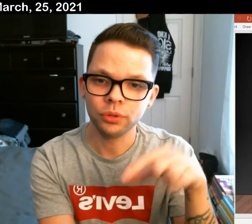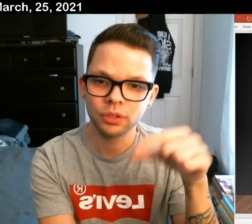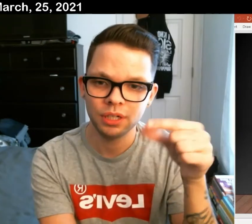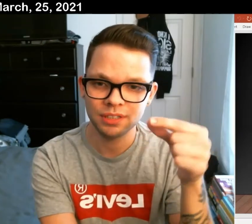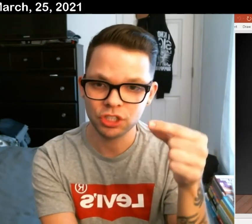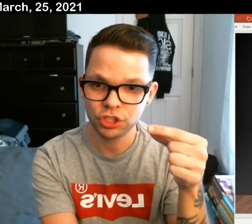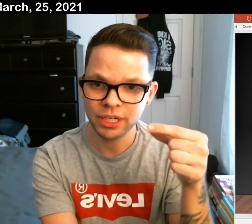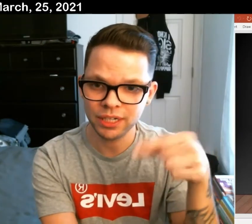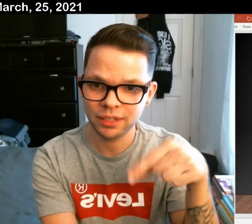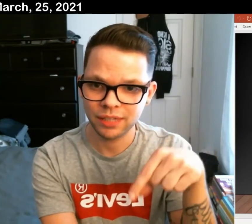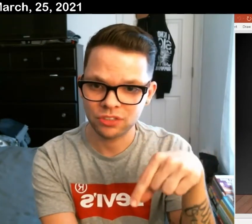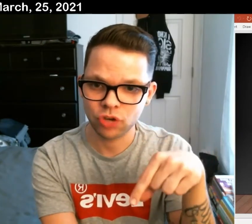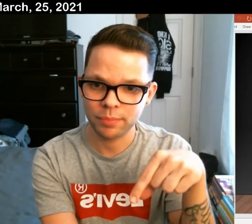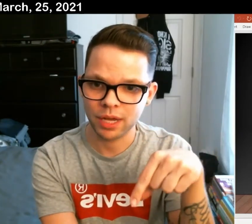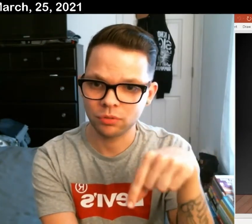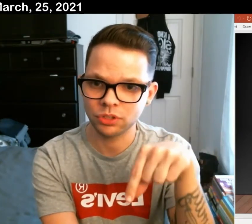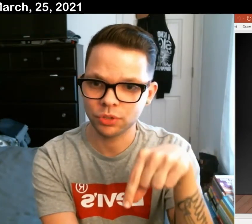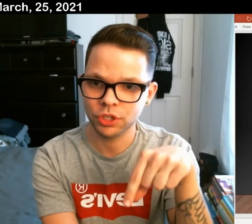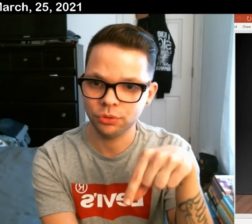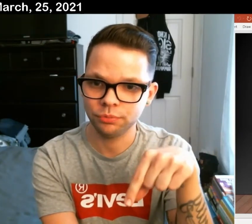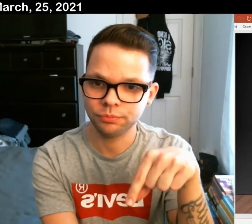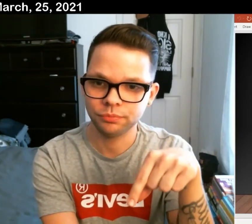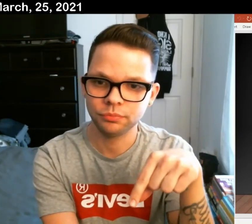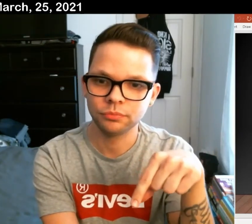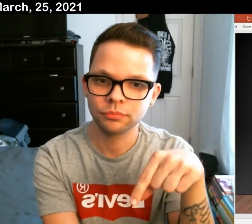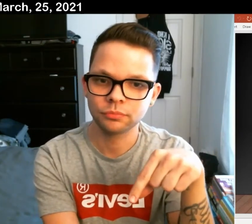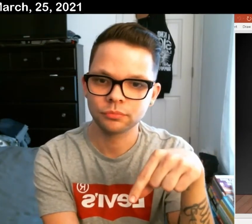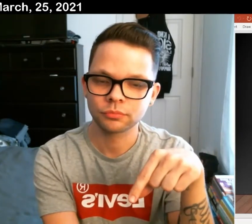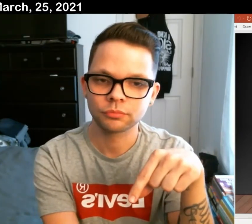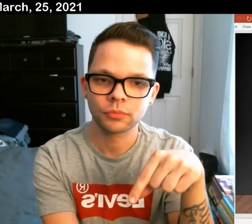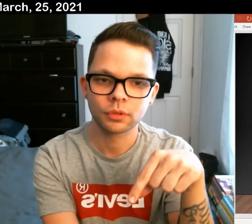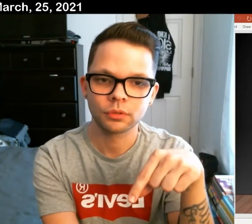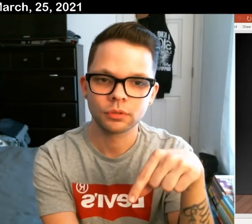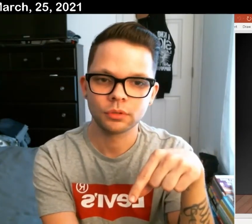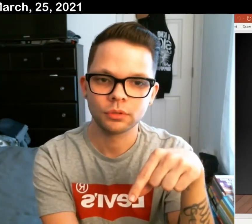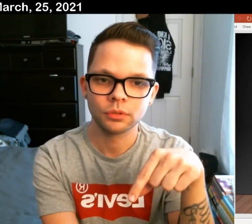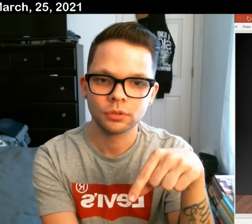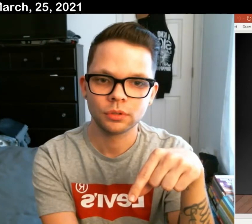Q is a G that's dropped down, so Q.